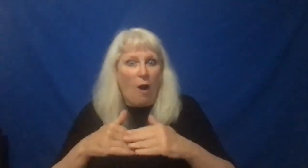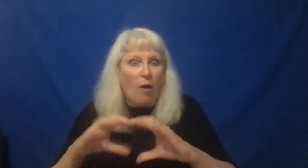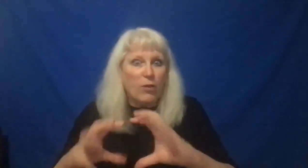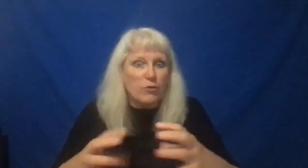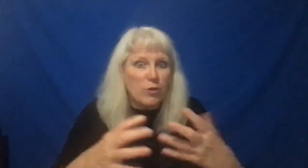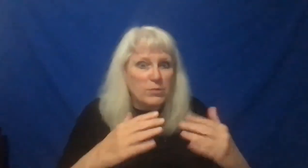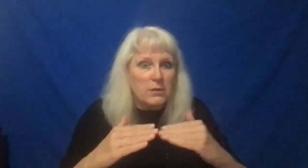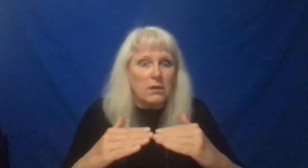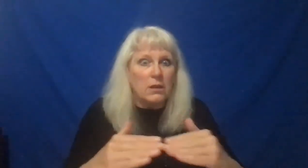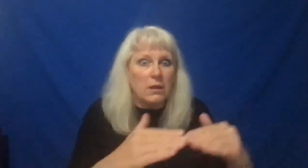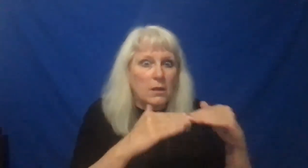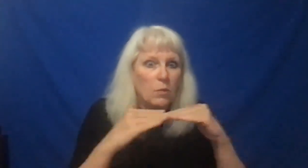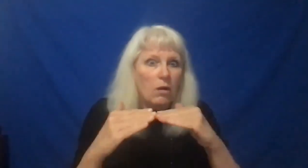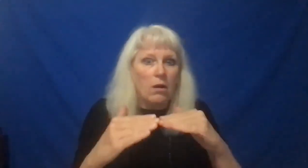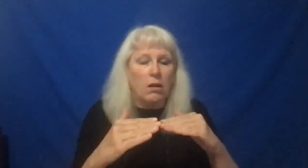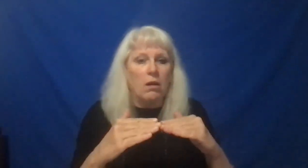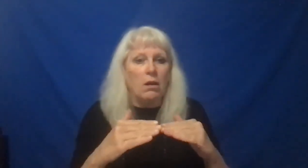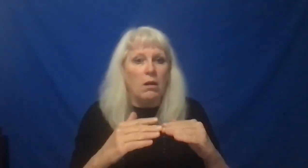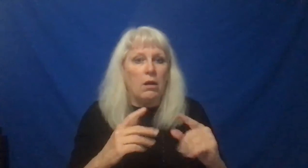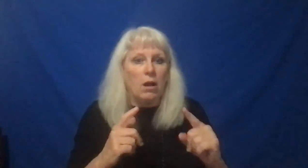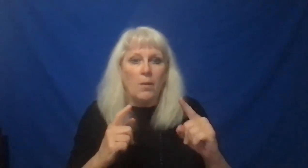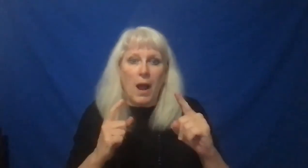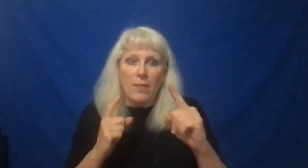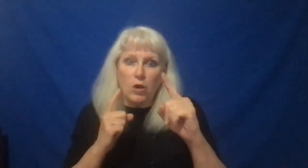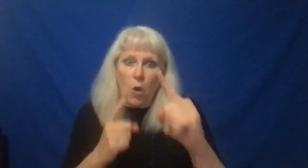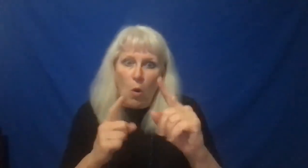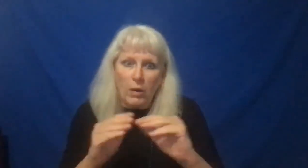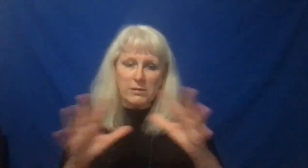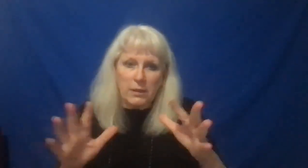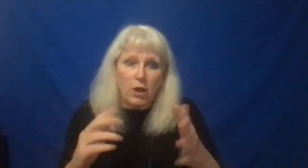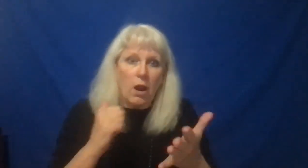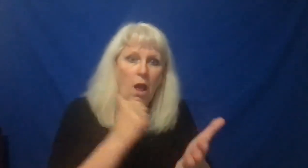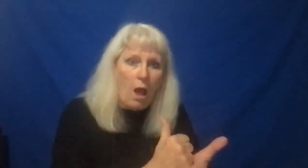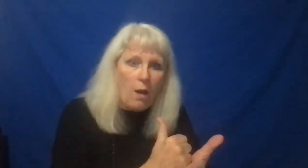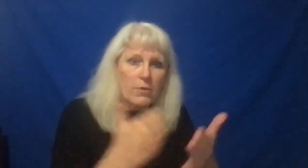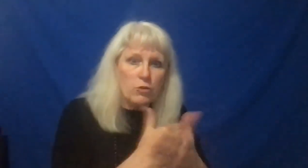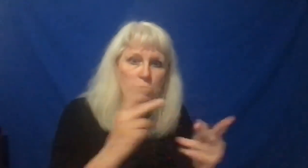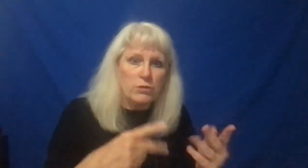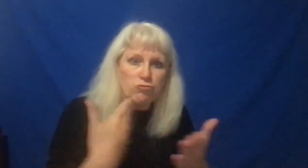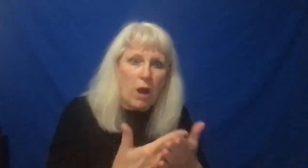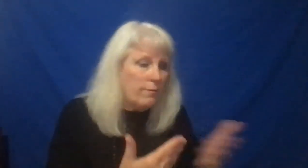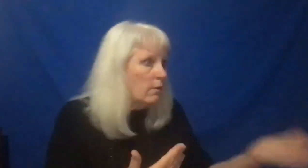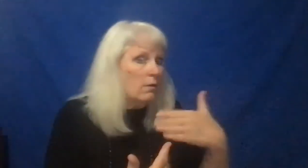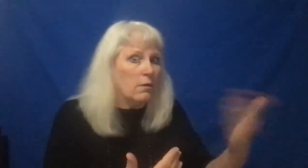it's a tremendous hand reaching out. It's a tremendous group